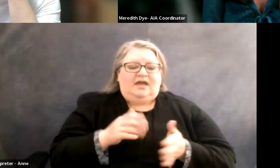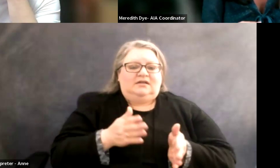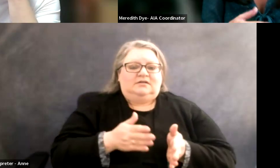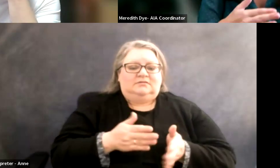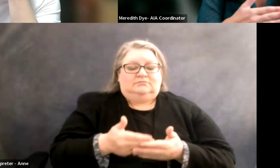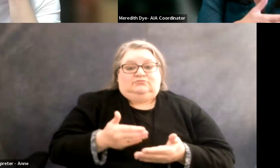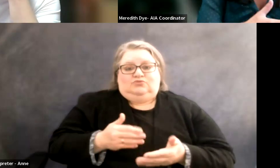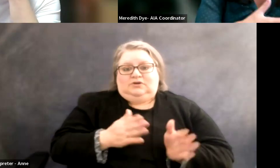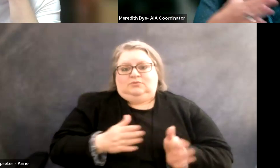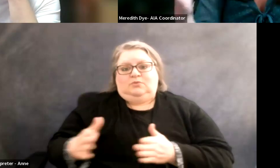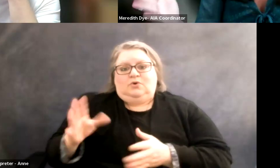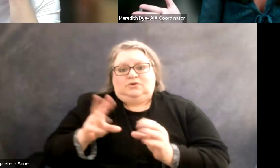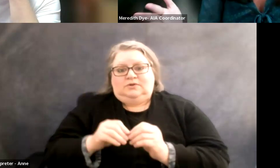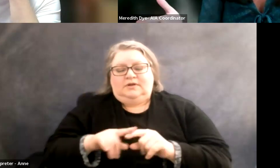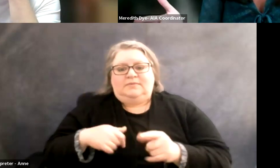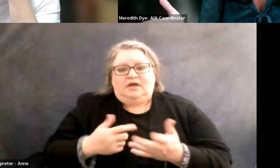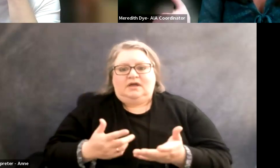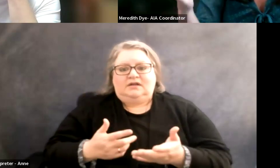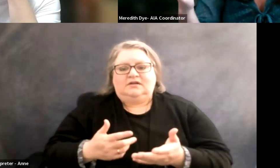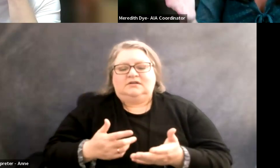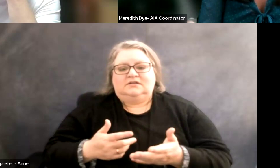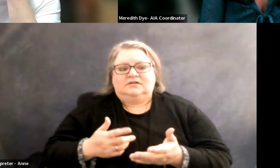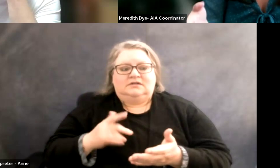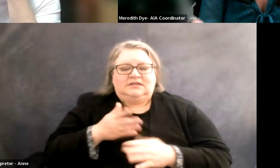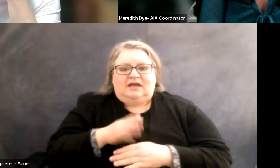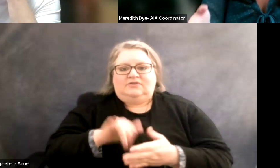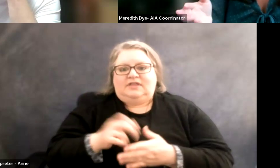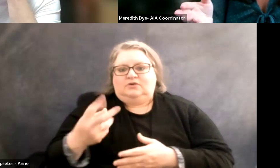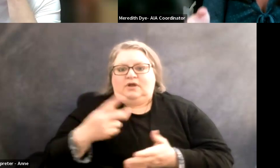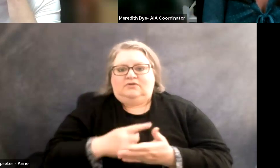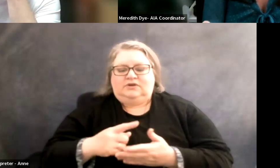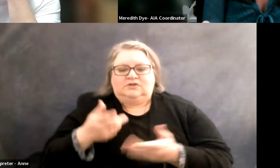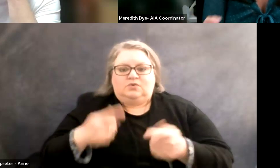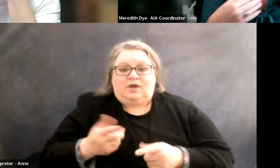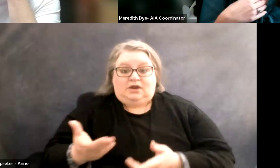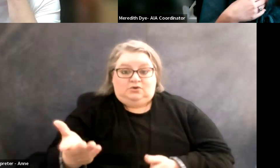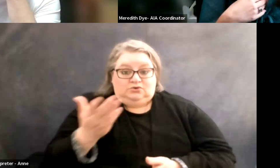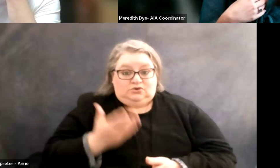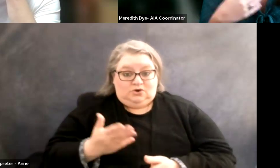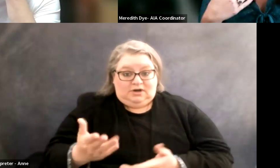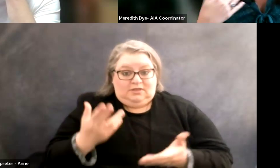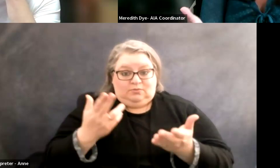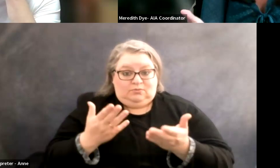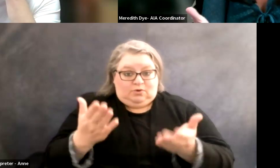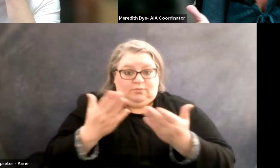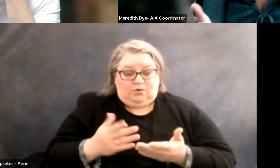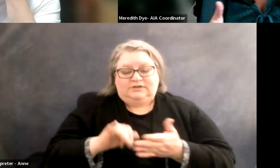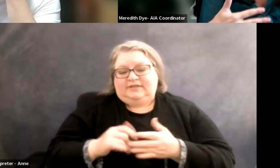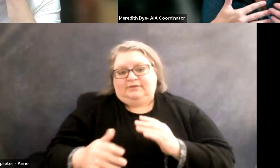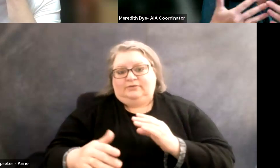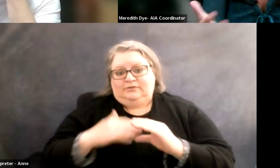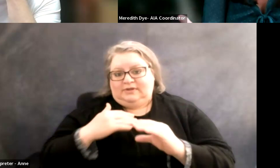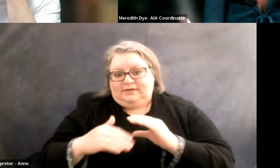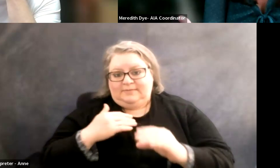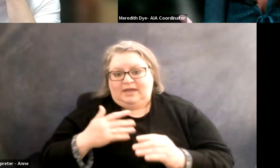meeting, but it's after that 12 weeks. So when you turn in your proposal to me, which is just via